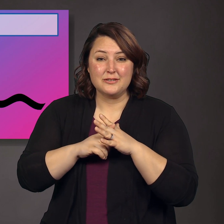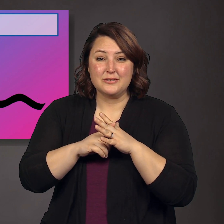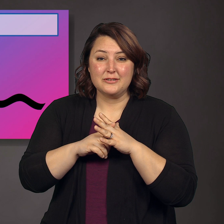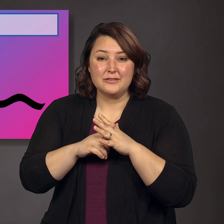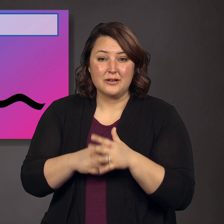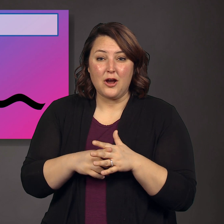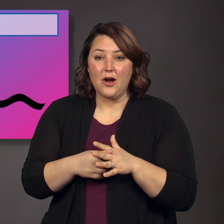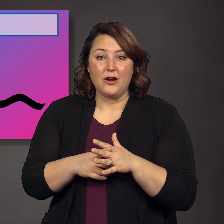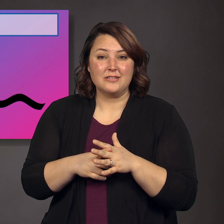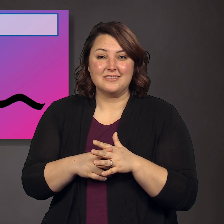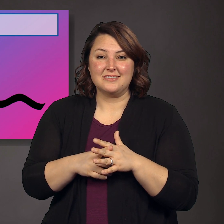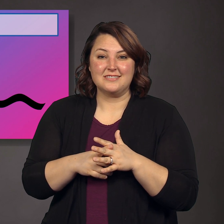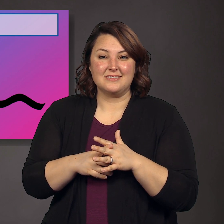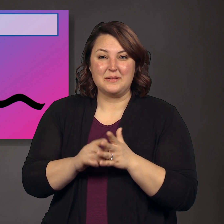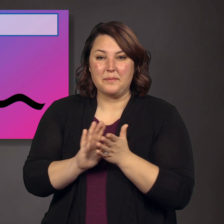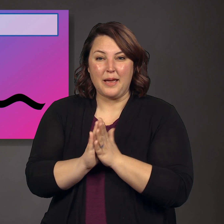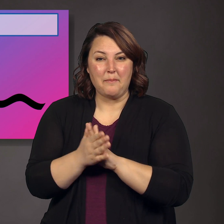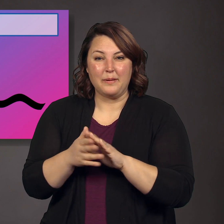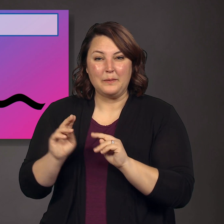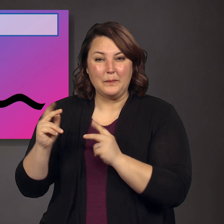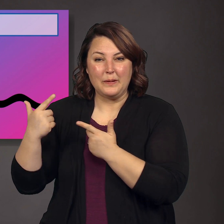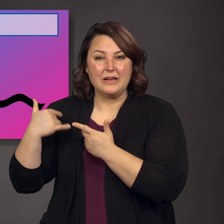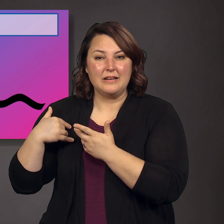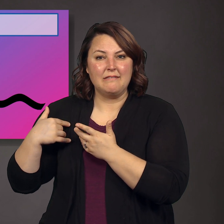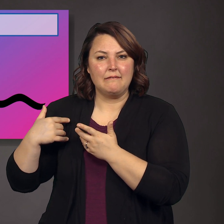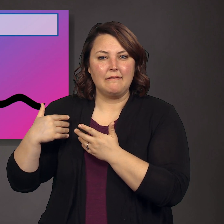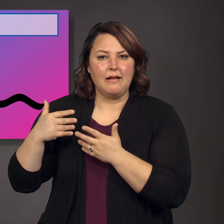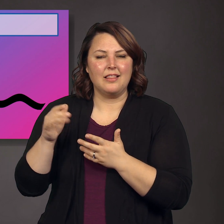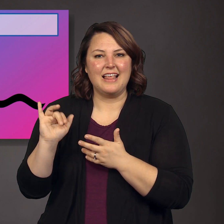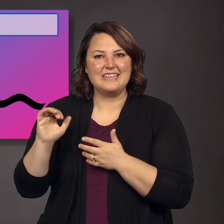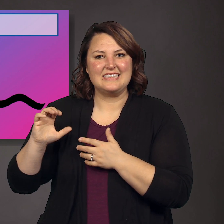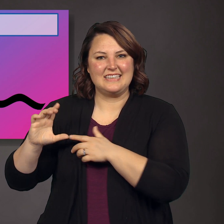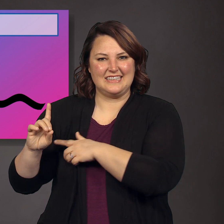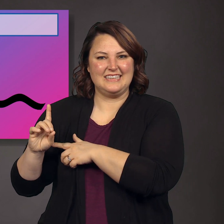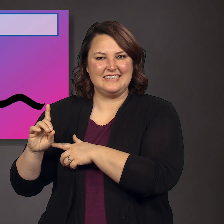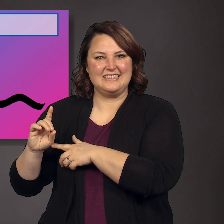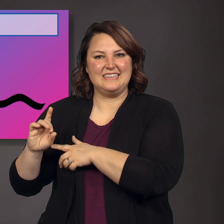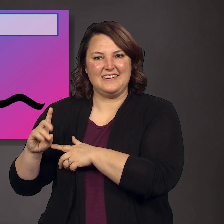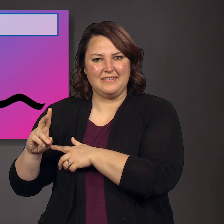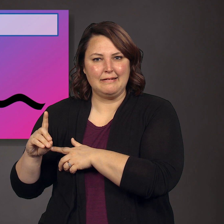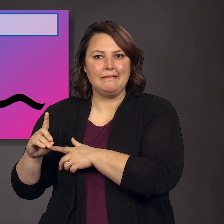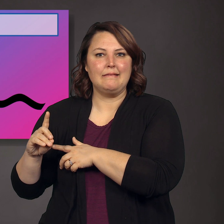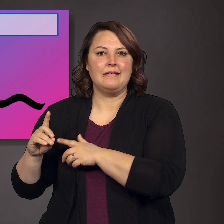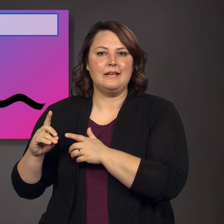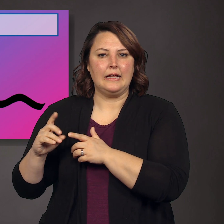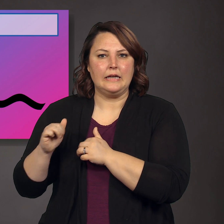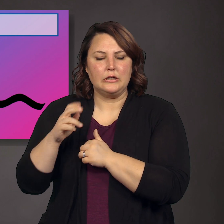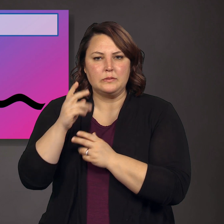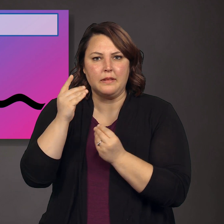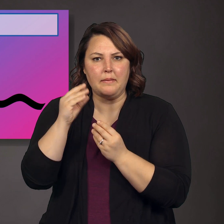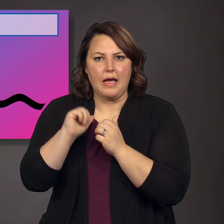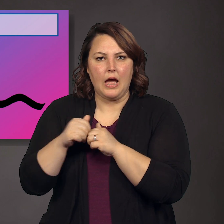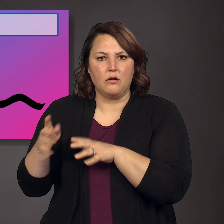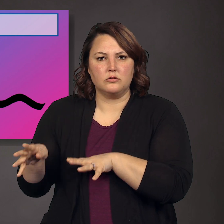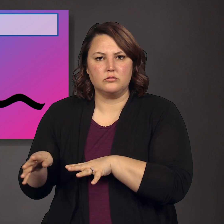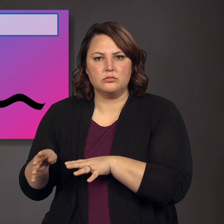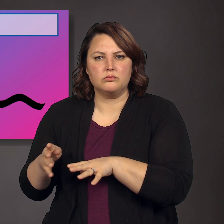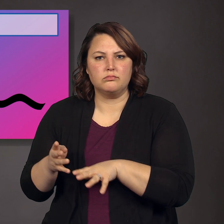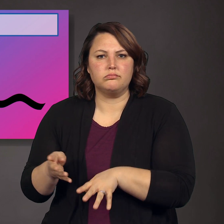popularity, as CD and DVDs are now, then you need to think about upgrading the data off that onto a newer, more